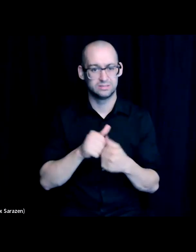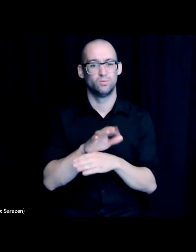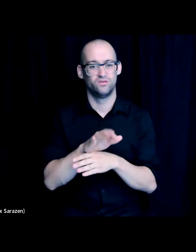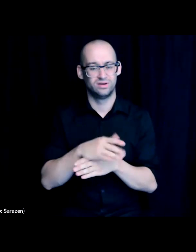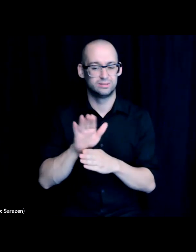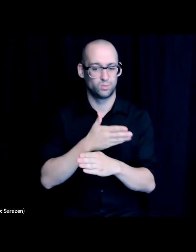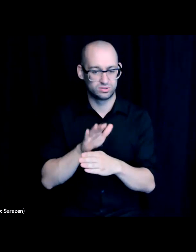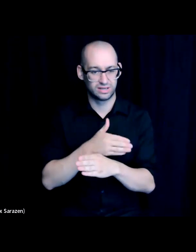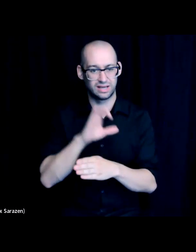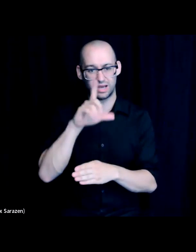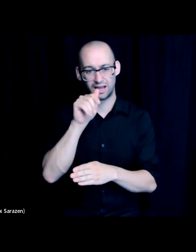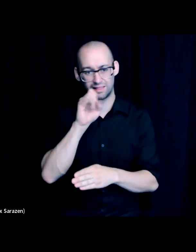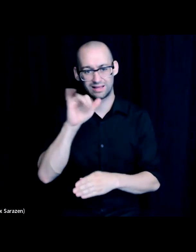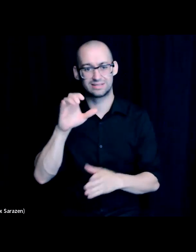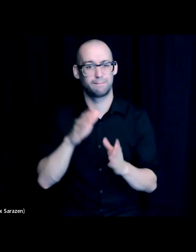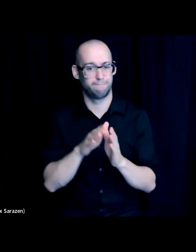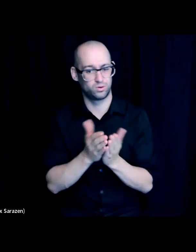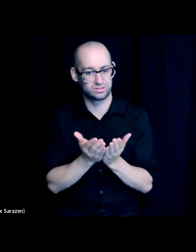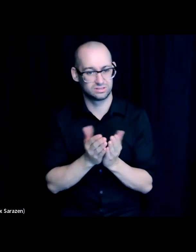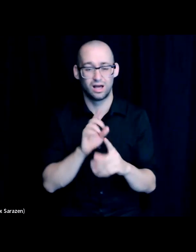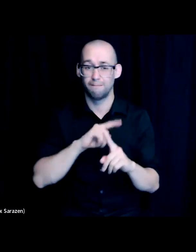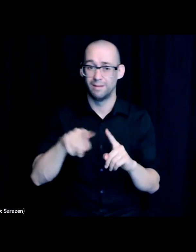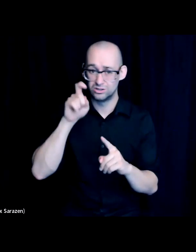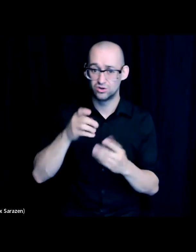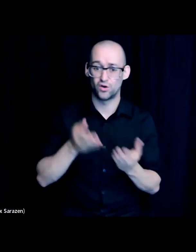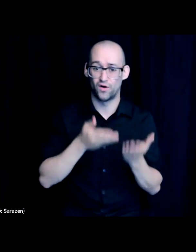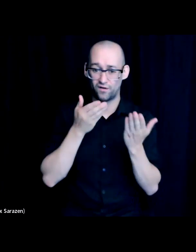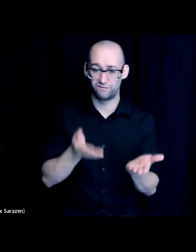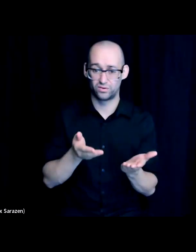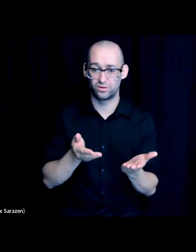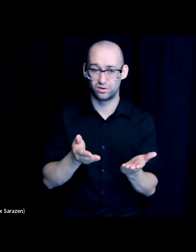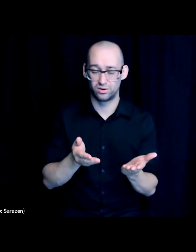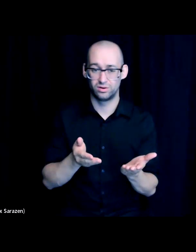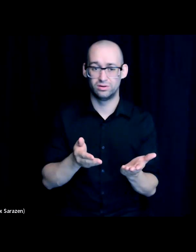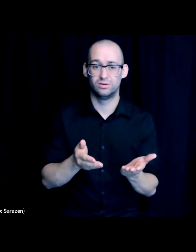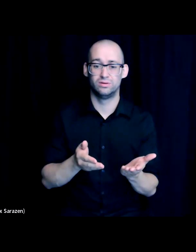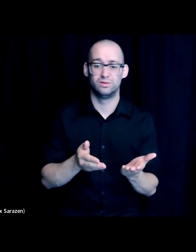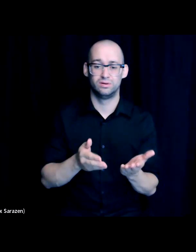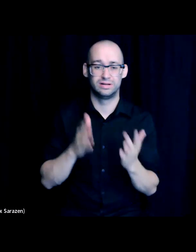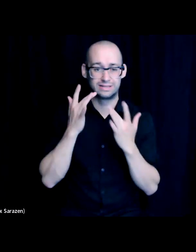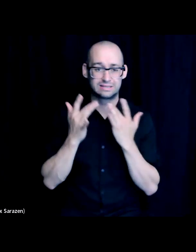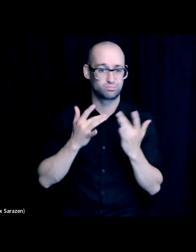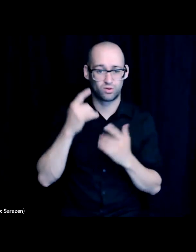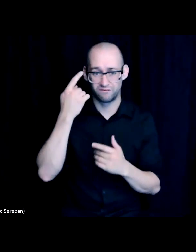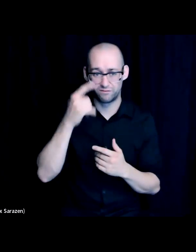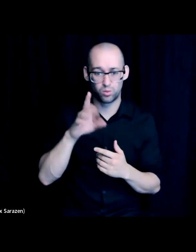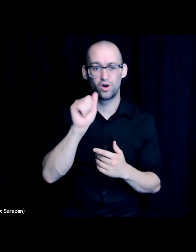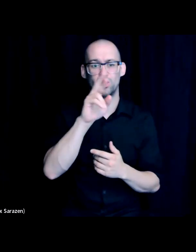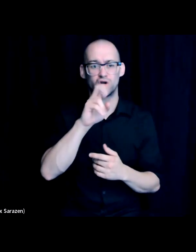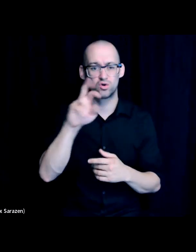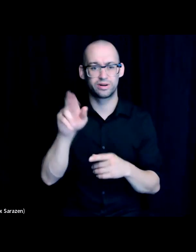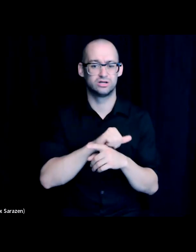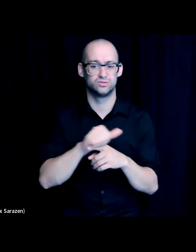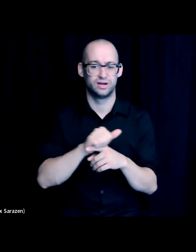music, classic books. But what they ought to be offering, and what we're dying for while we're incarcerated, is like career training, vocational training,